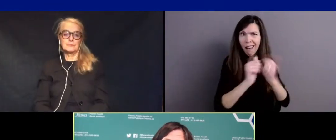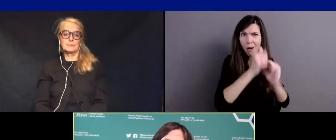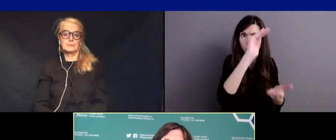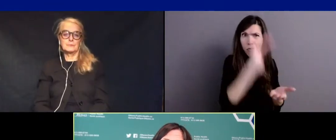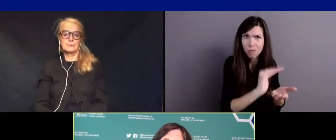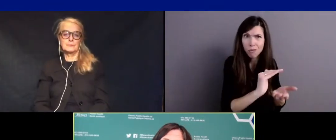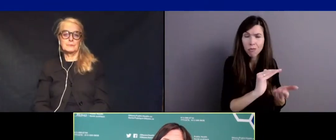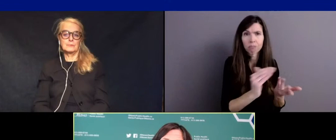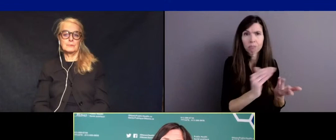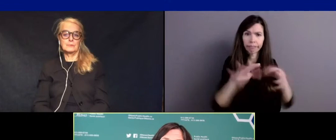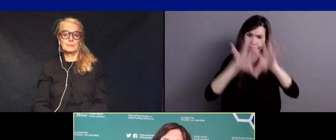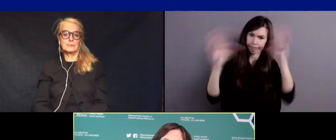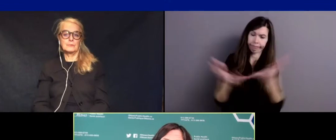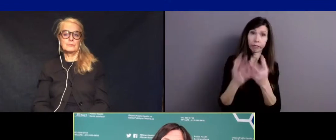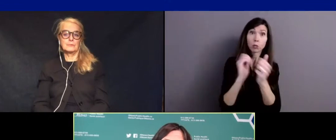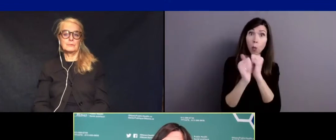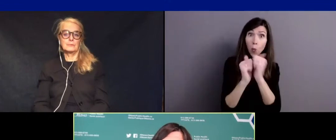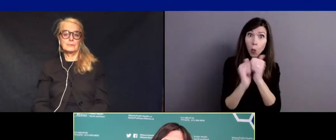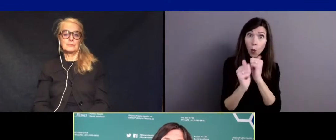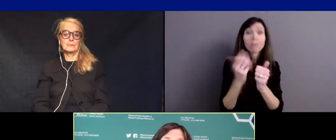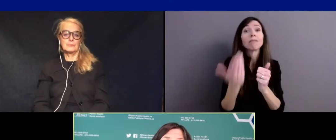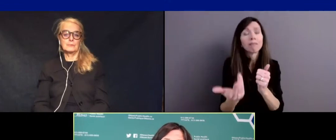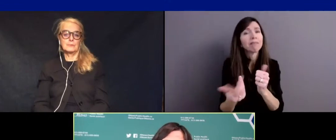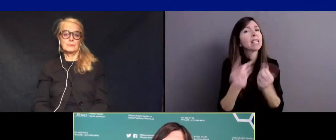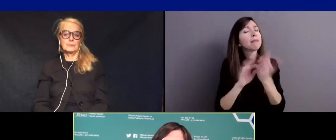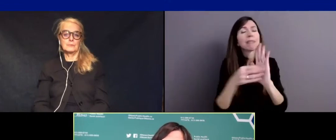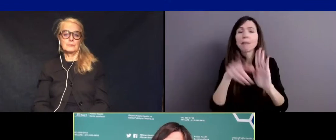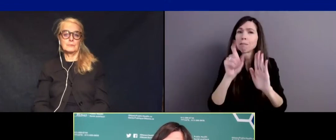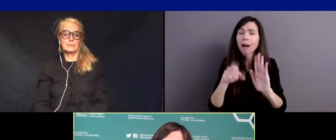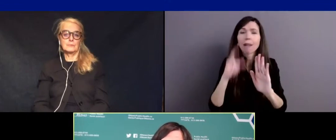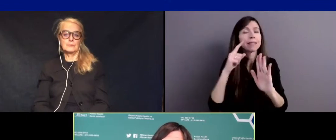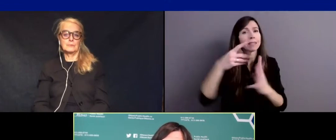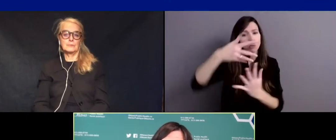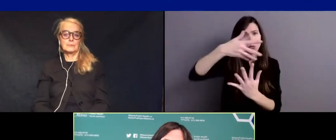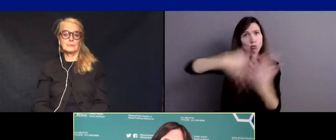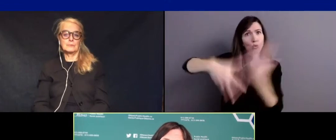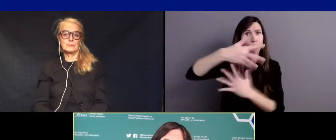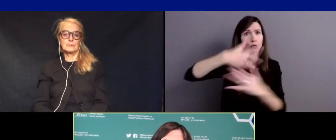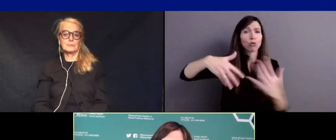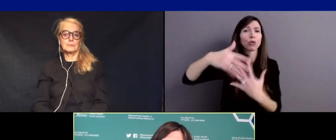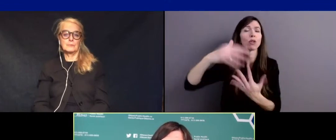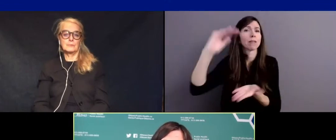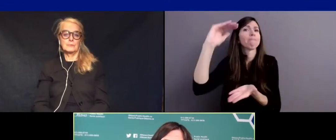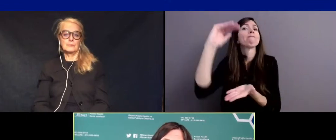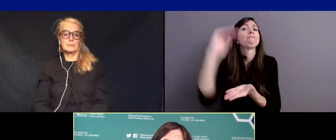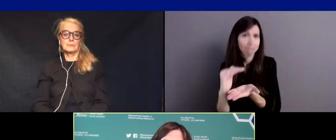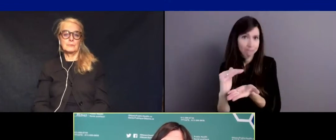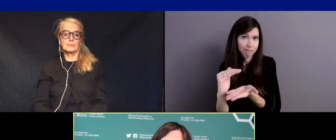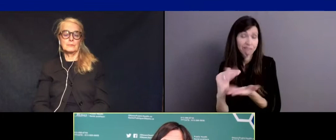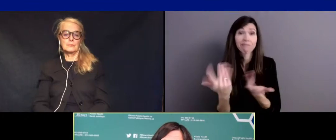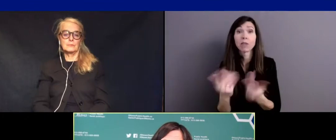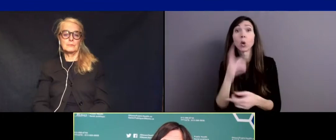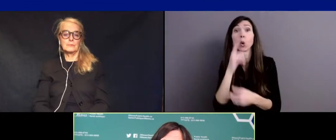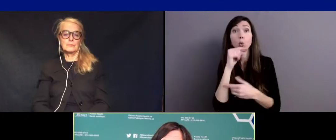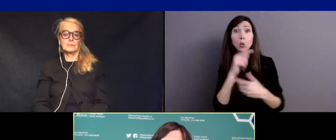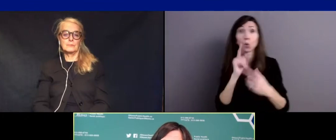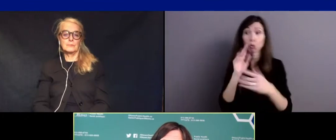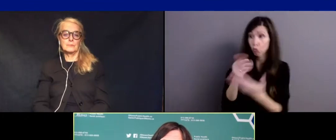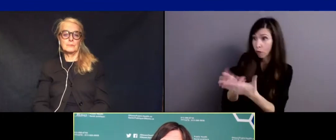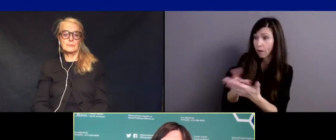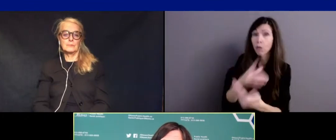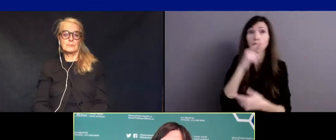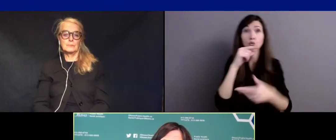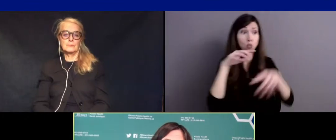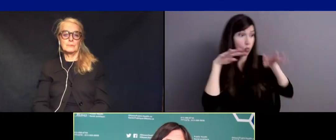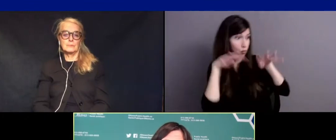sports settings includes minimize the social gatherings of participants and spectators before and after the